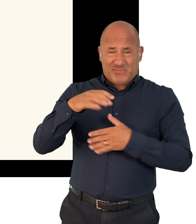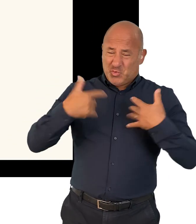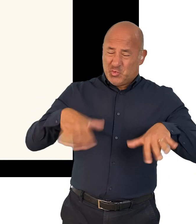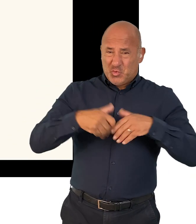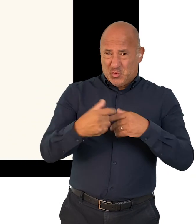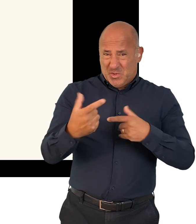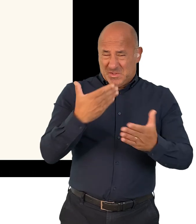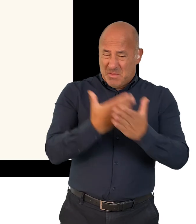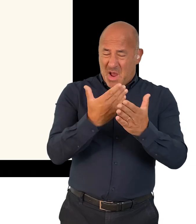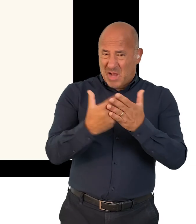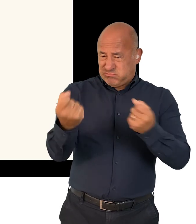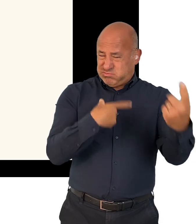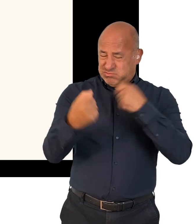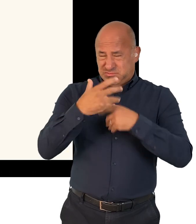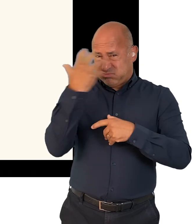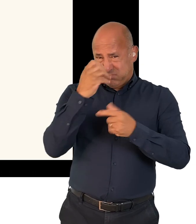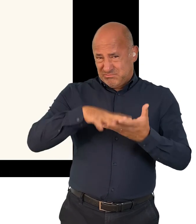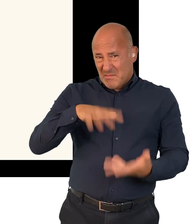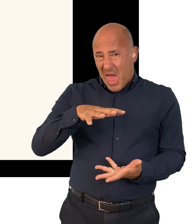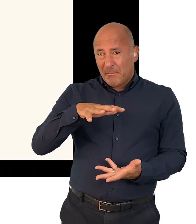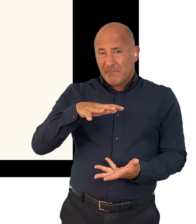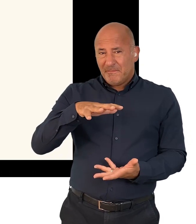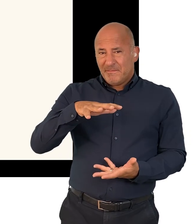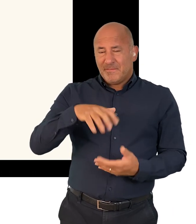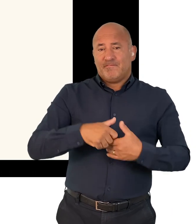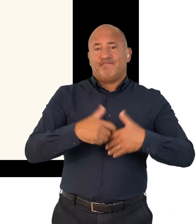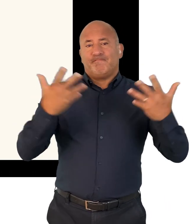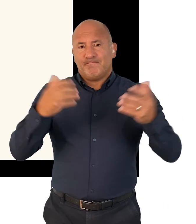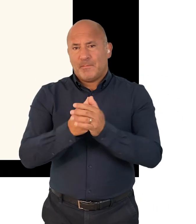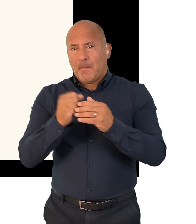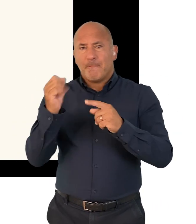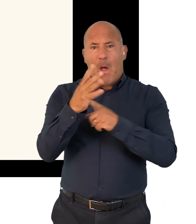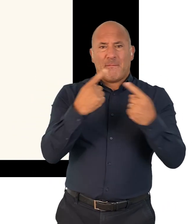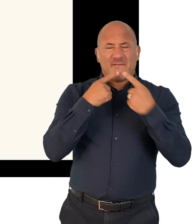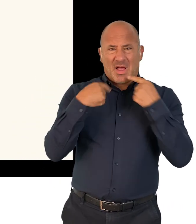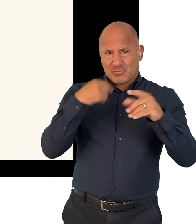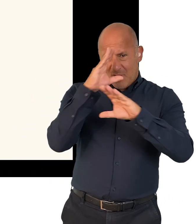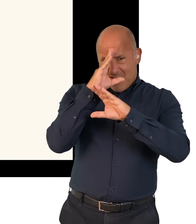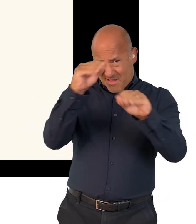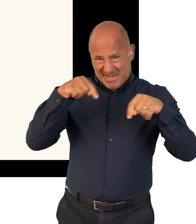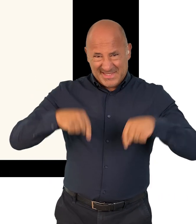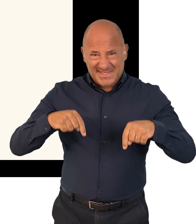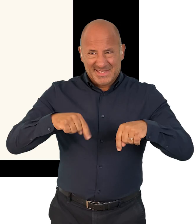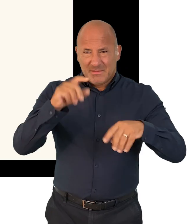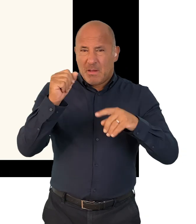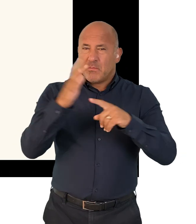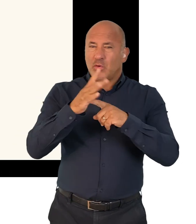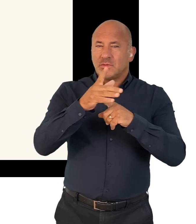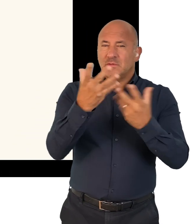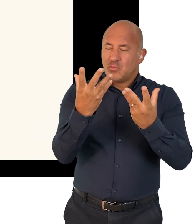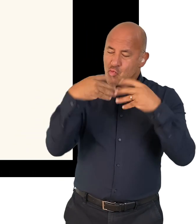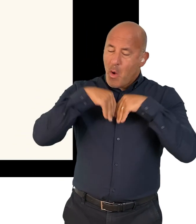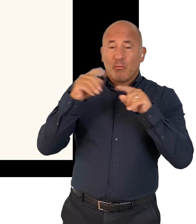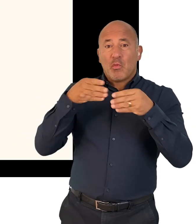a competitive fund with very high demand. While we will share some key information with you in this video today, it